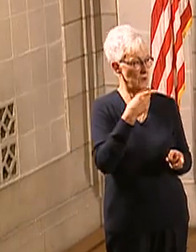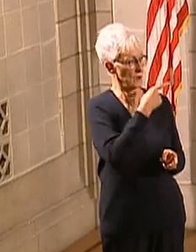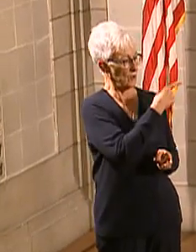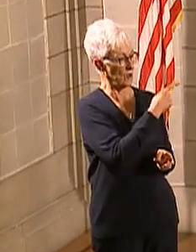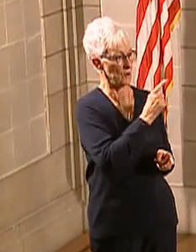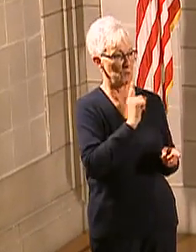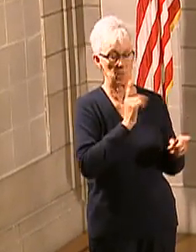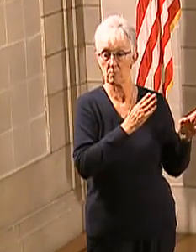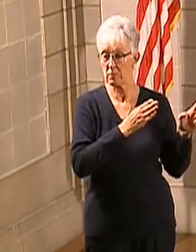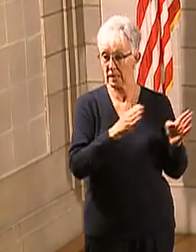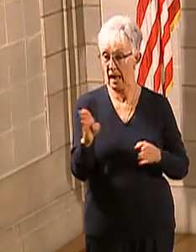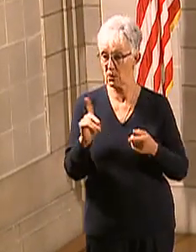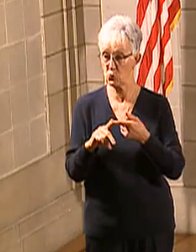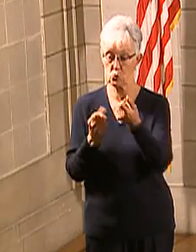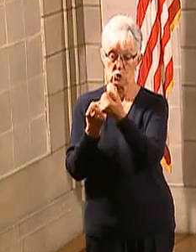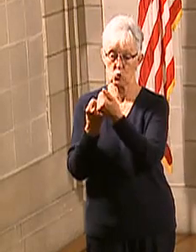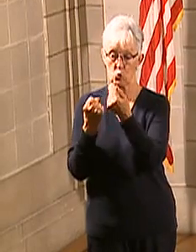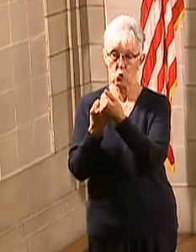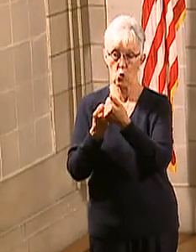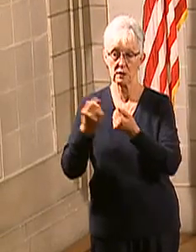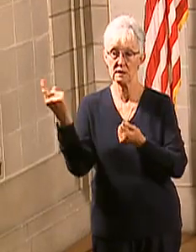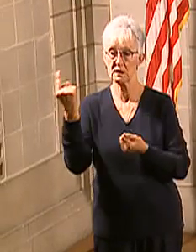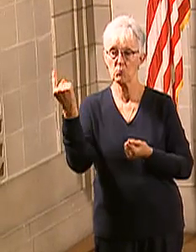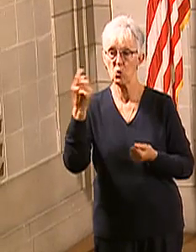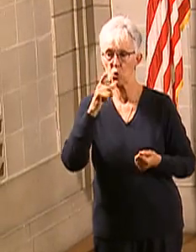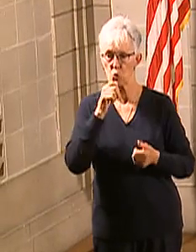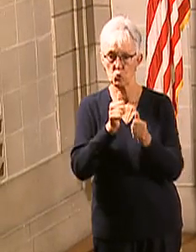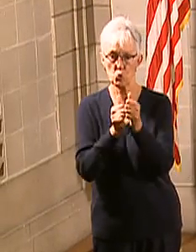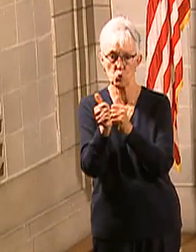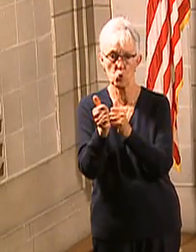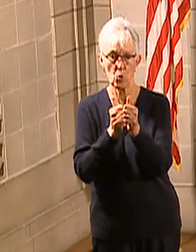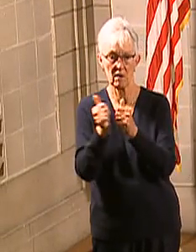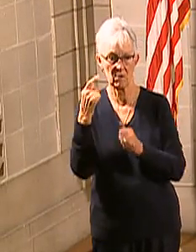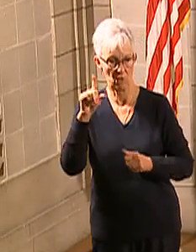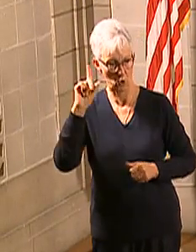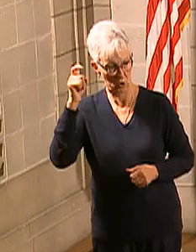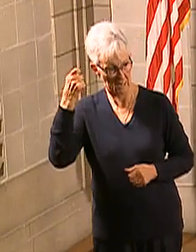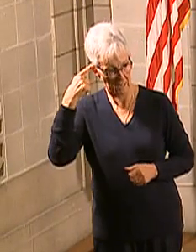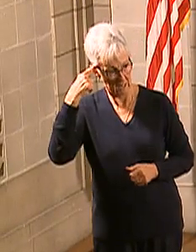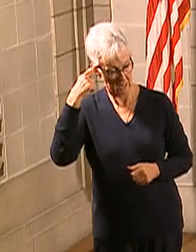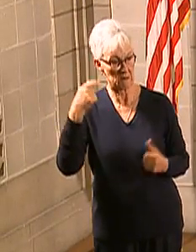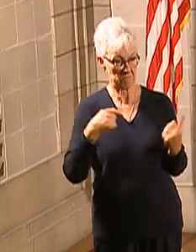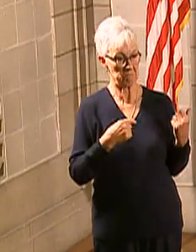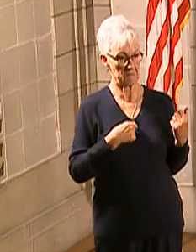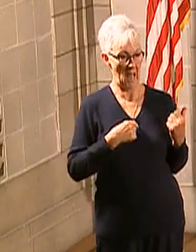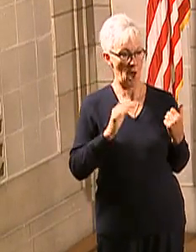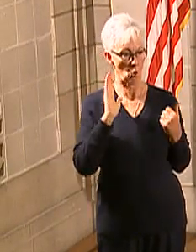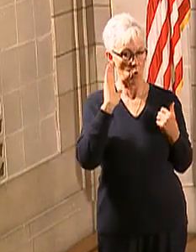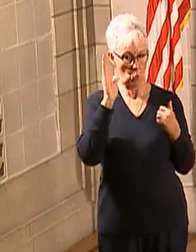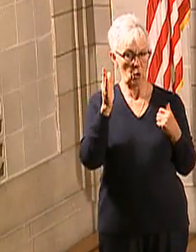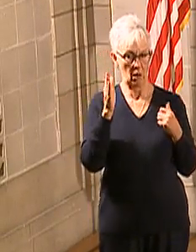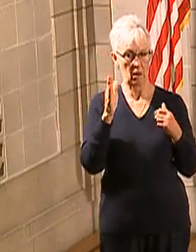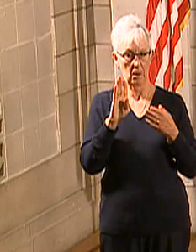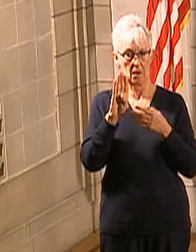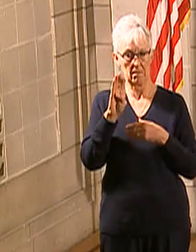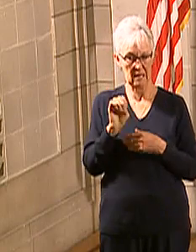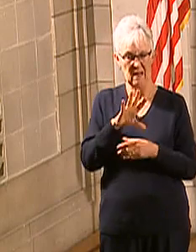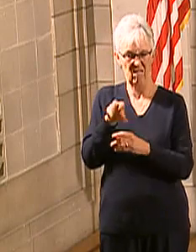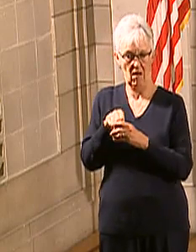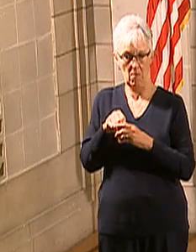Don Walton's asking, am I going to endorse a candidate for governor? And I will likely get involved in the governor's race, just not prepared to do it at this